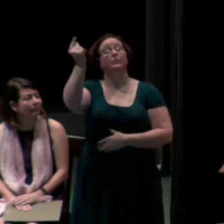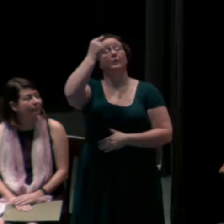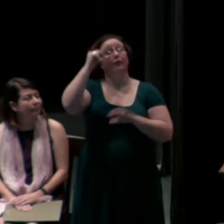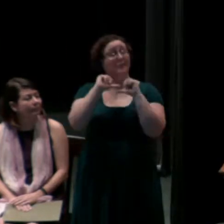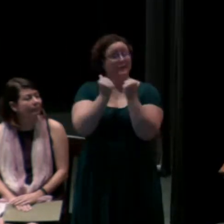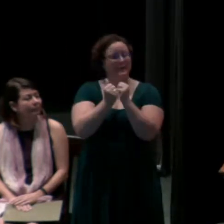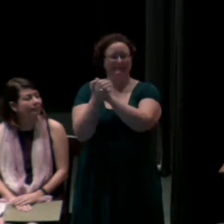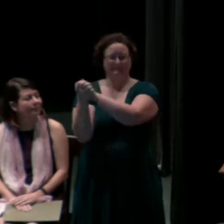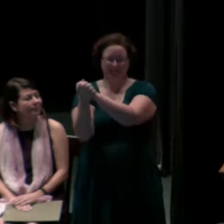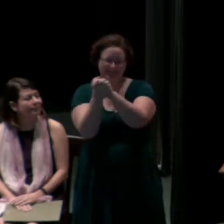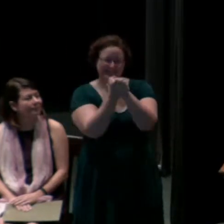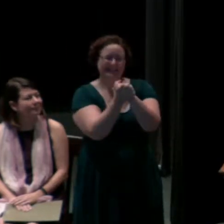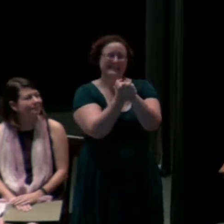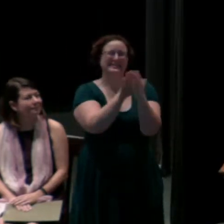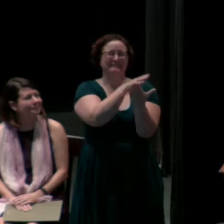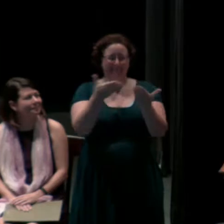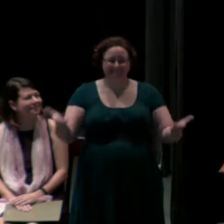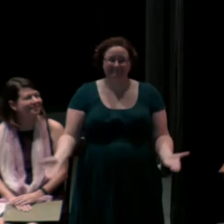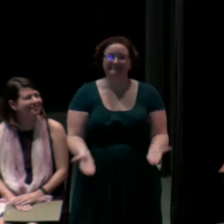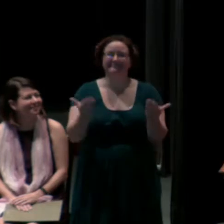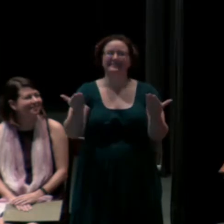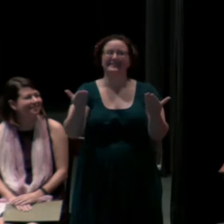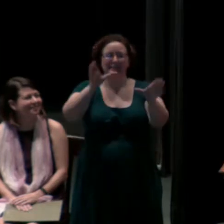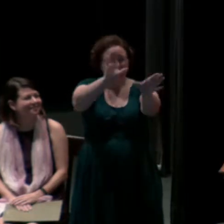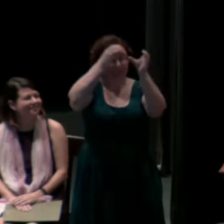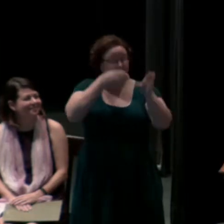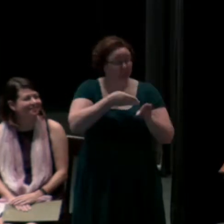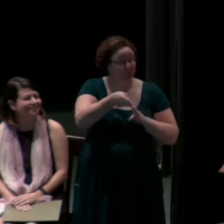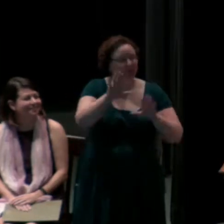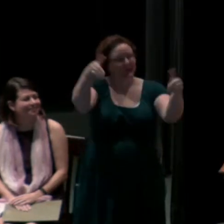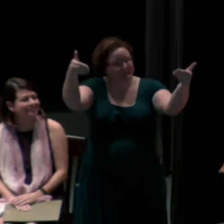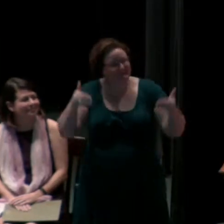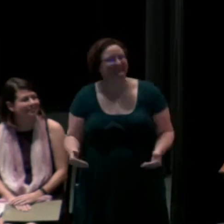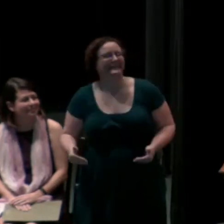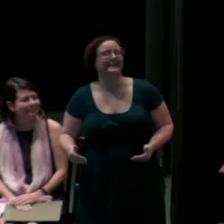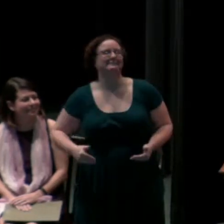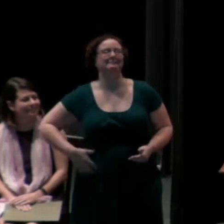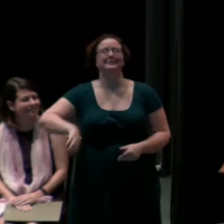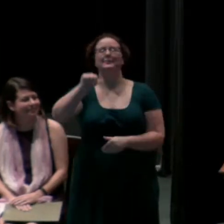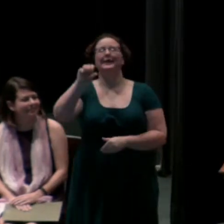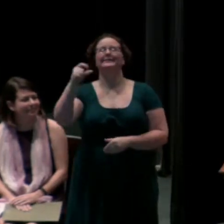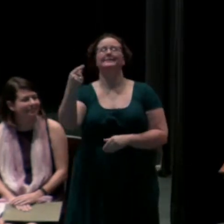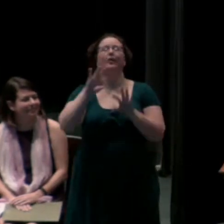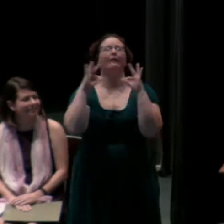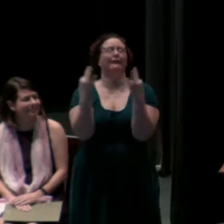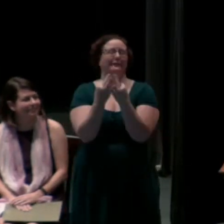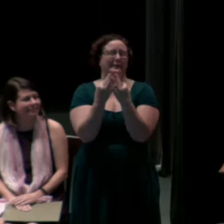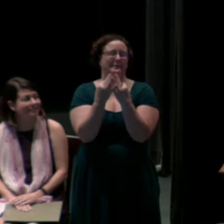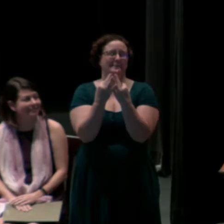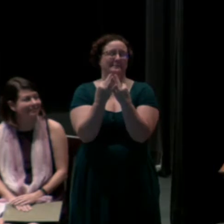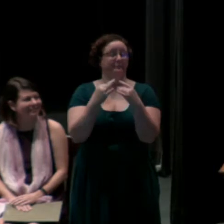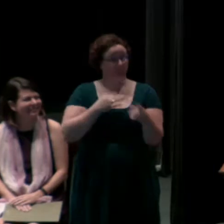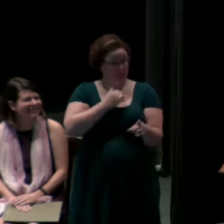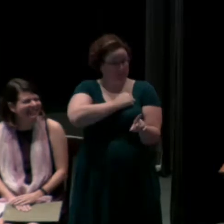I congratulate you on reaching this milestone in your academic careers and welcome you to the Agnes Scott family. At